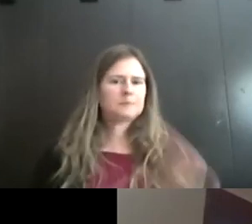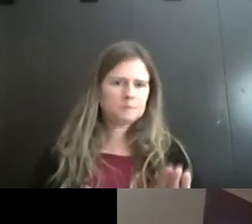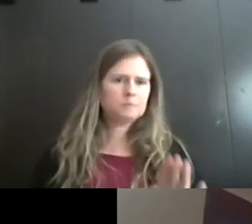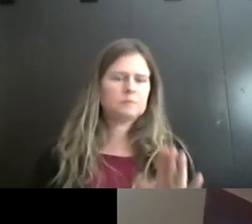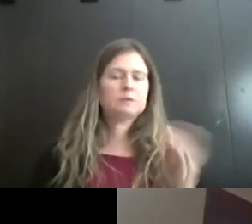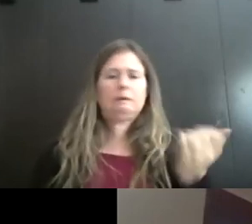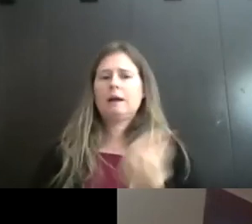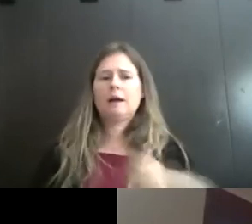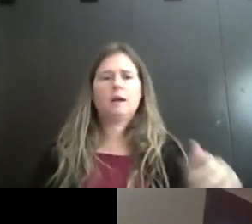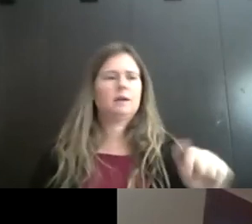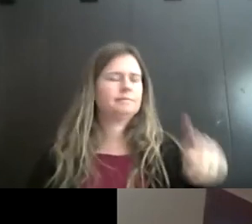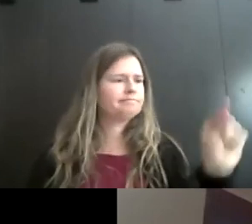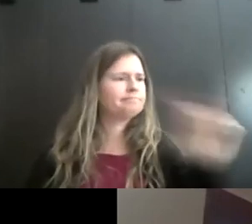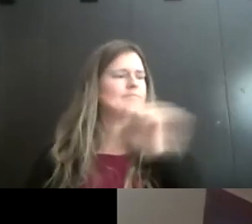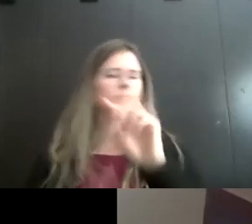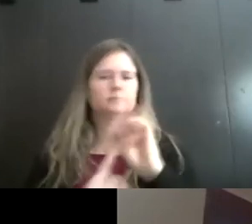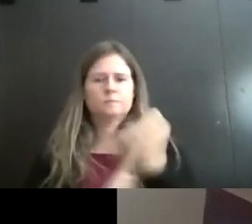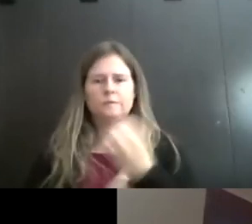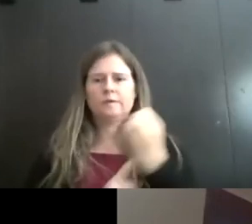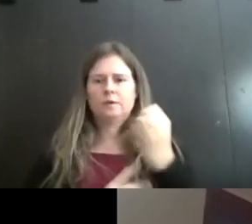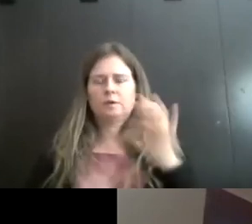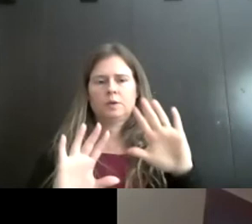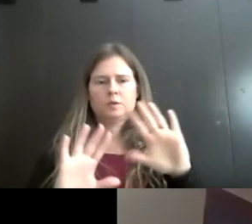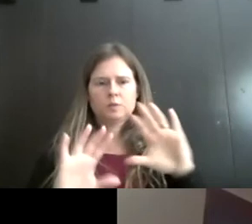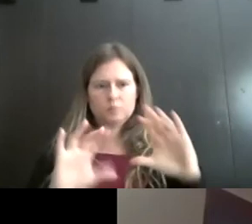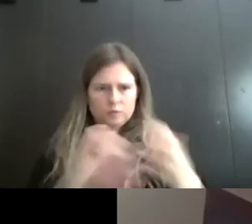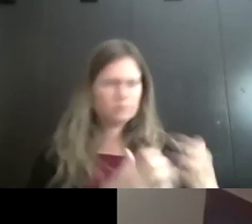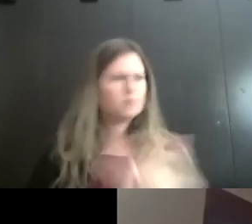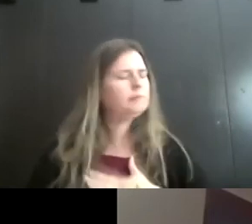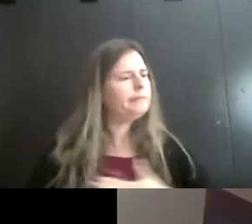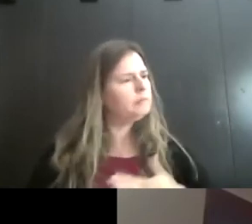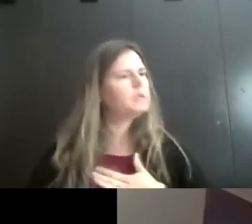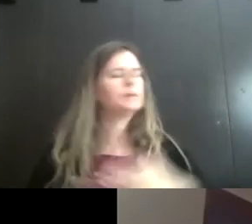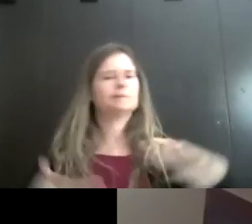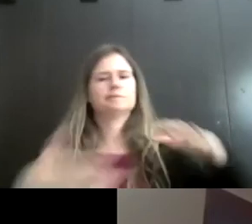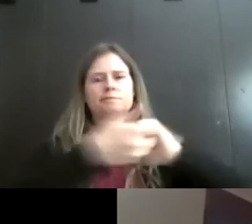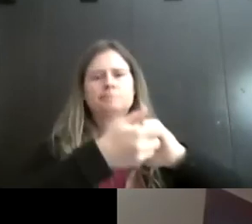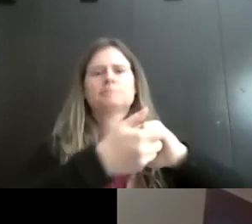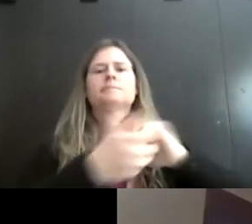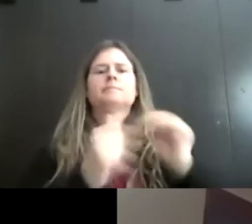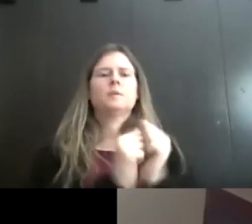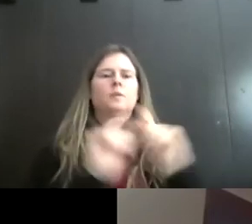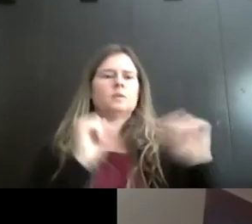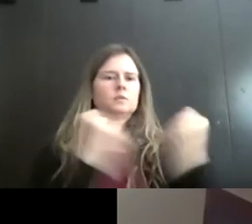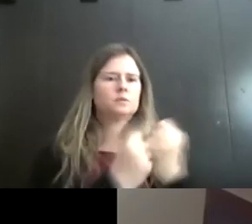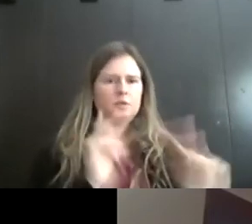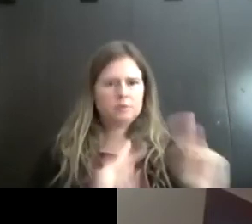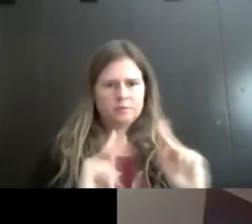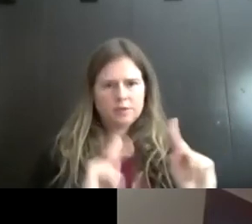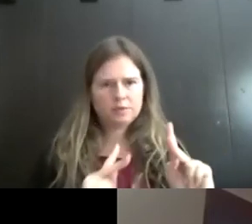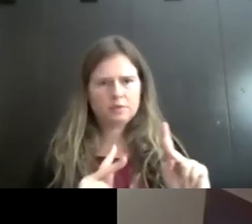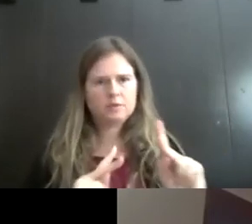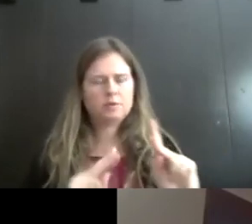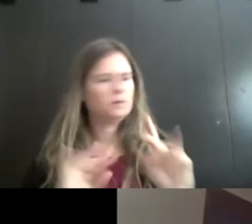groups that you have in San Luis Obispo County to work with the local tribal people, you know, either individual tribal